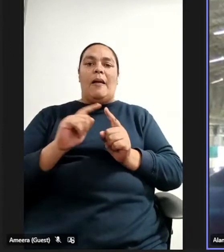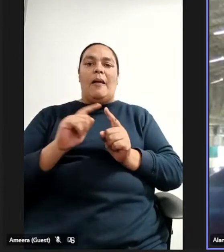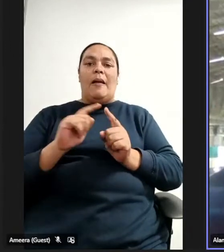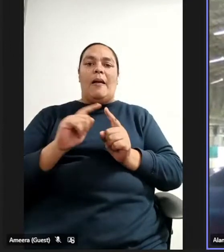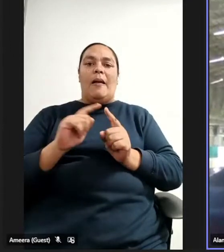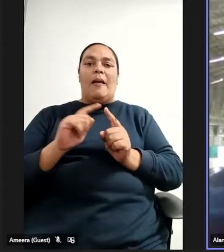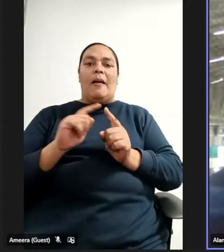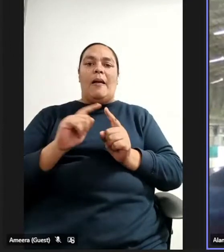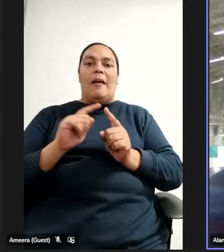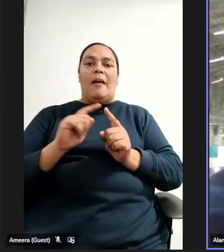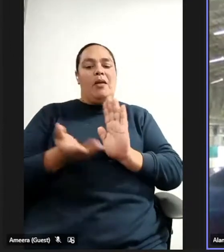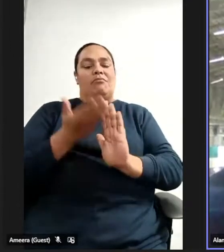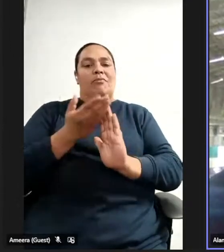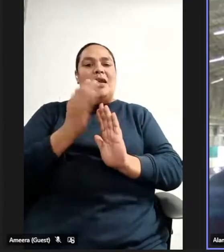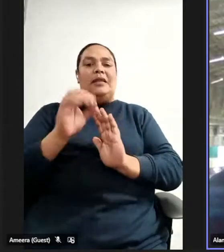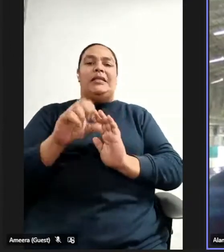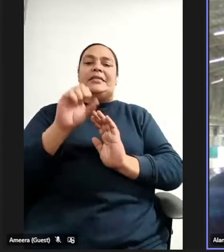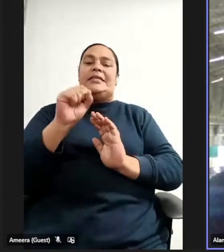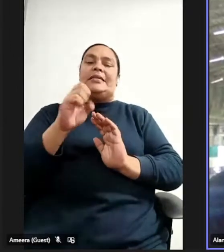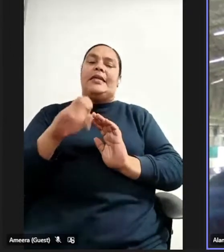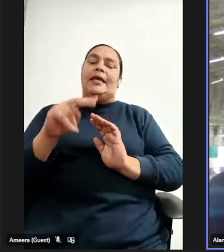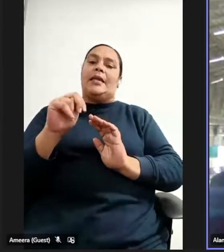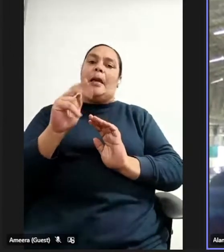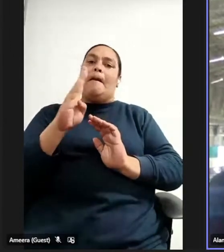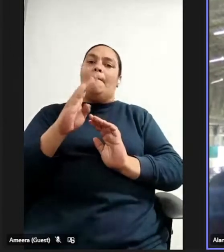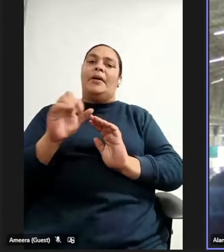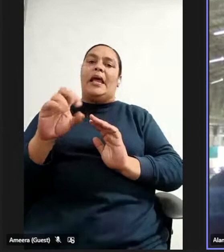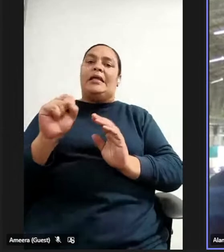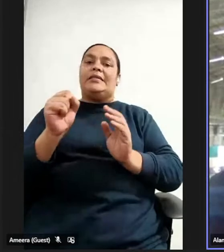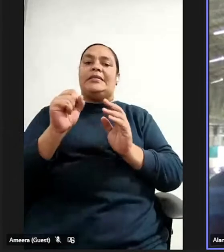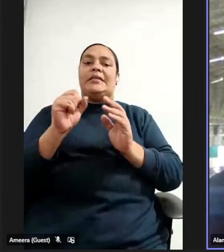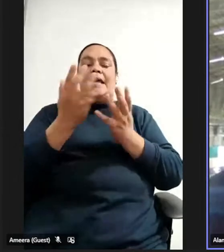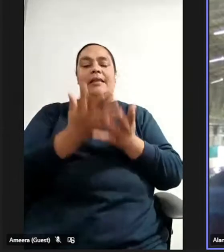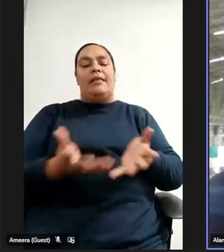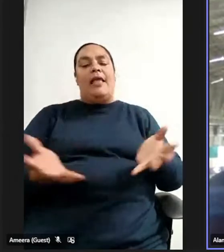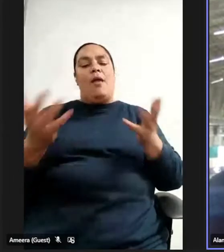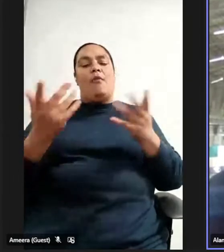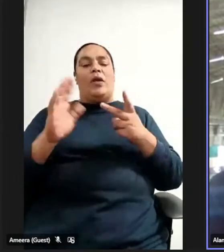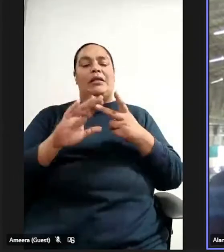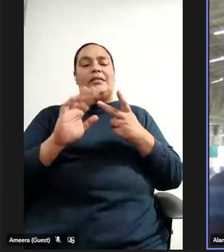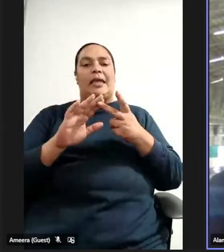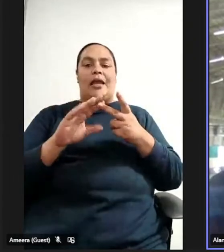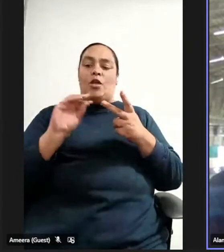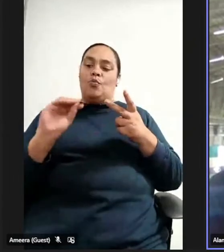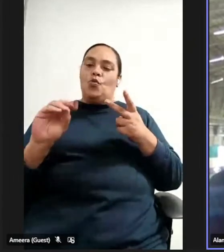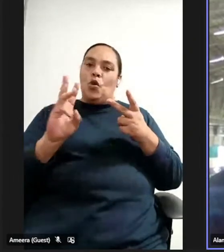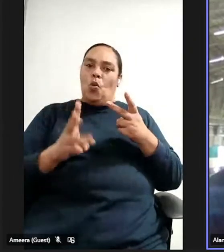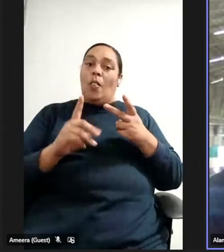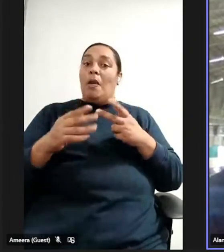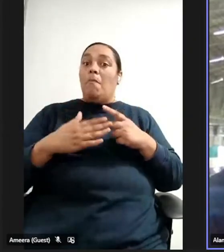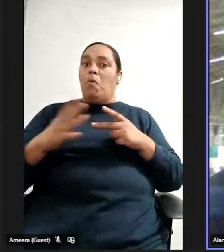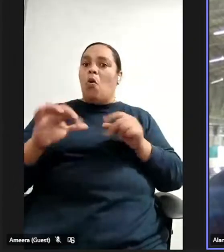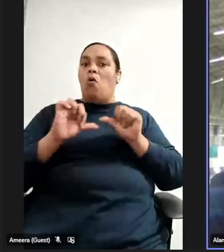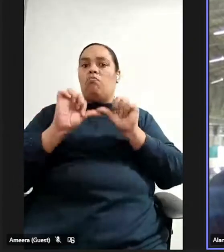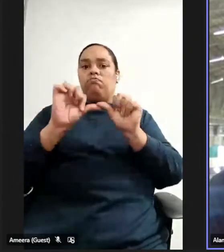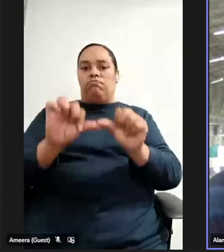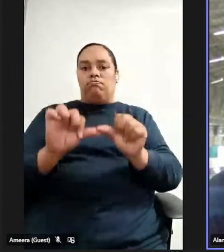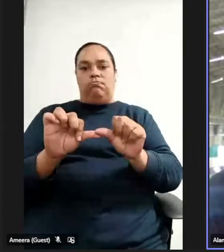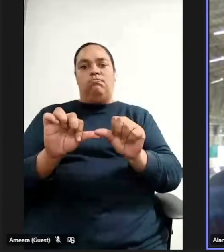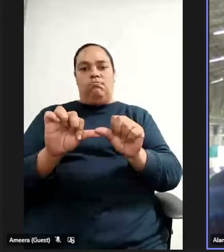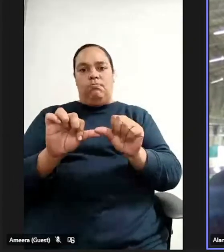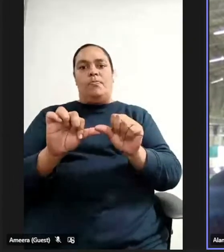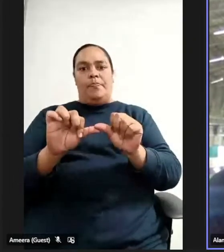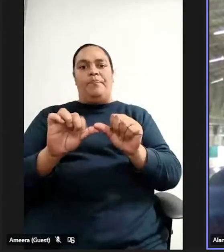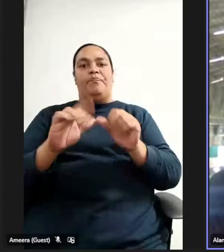Steenbos dam where they're going to look at putting in a second turbine so we can get more sustainable hydro energy out